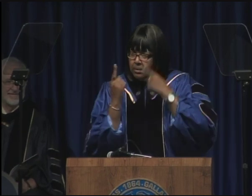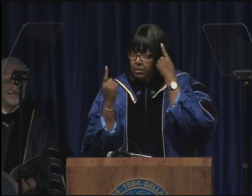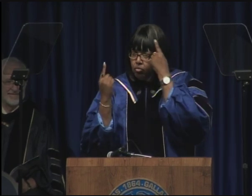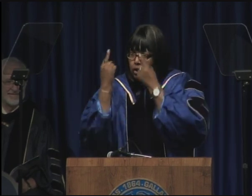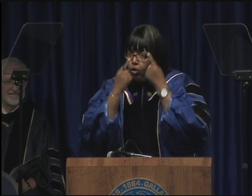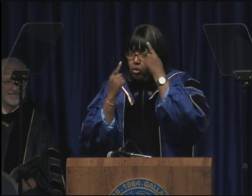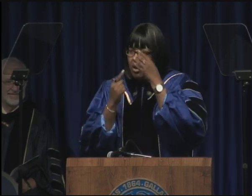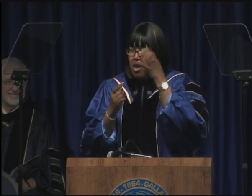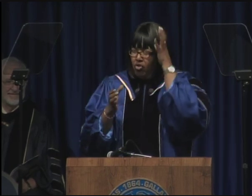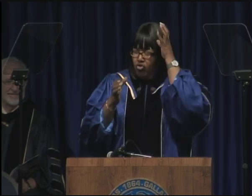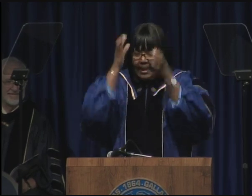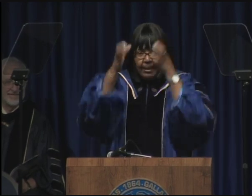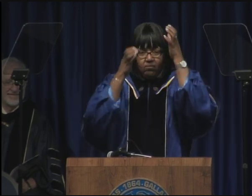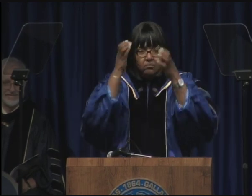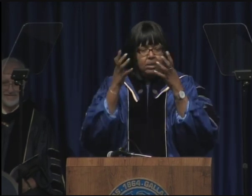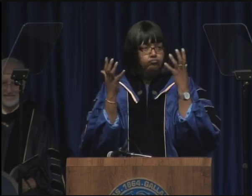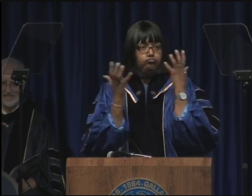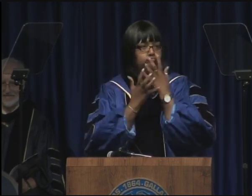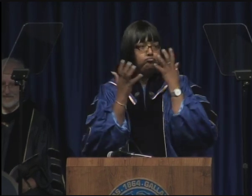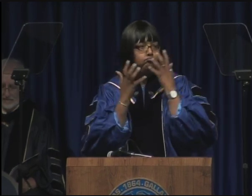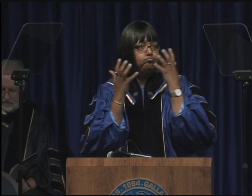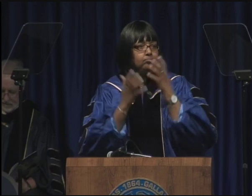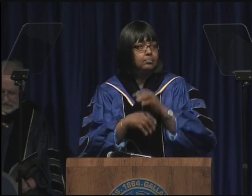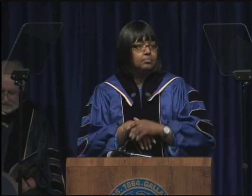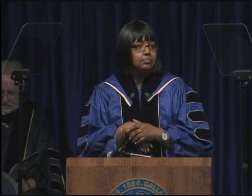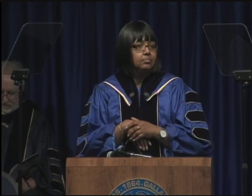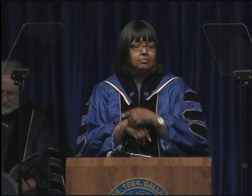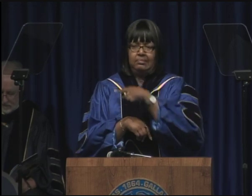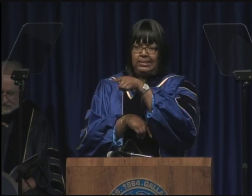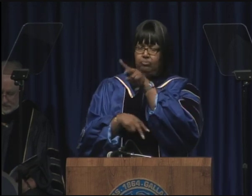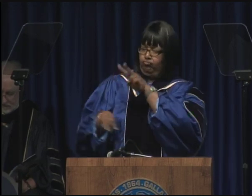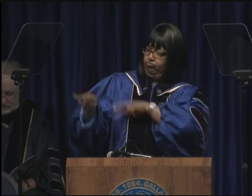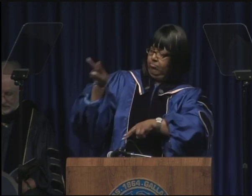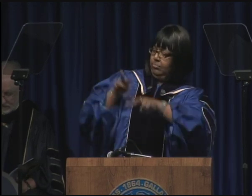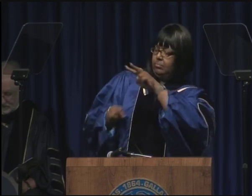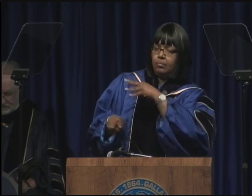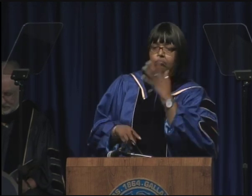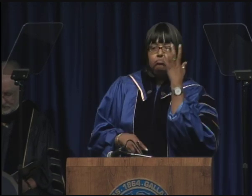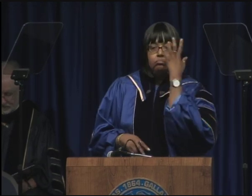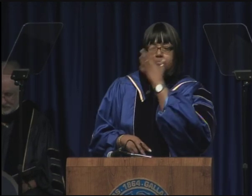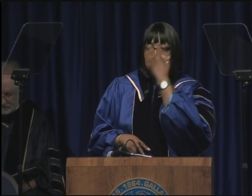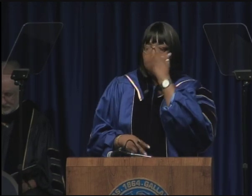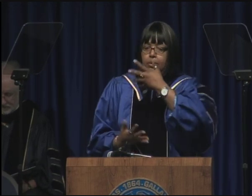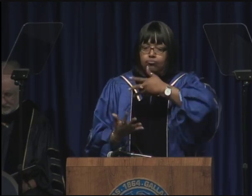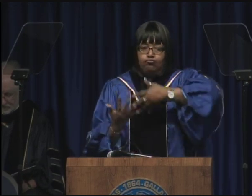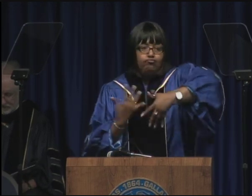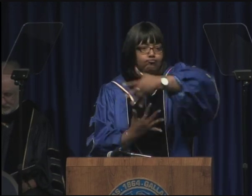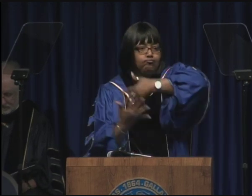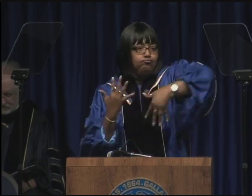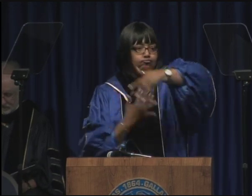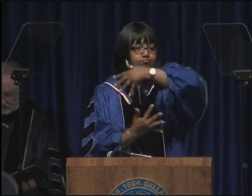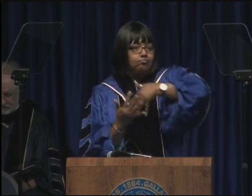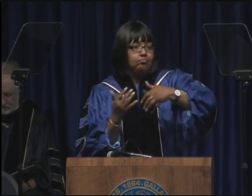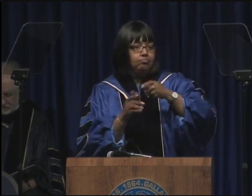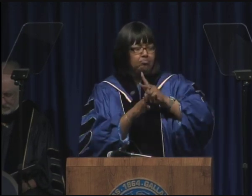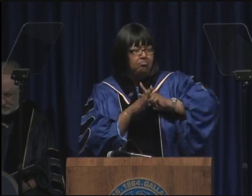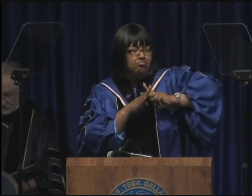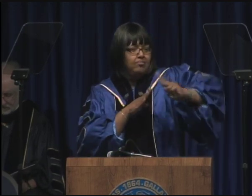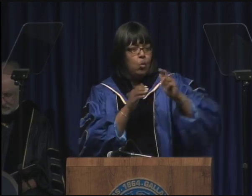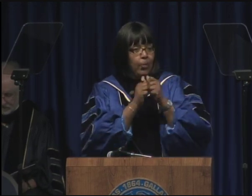critical thinking and creativity. He has been observed interacting professionally